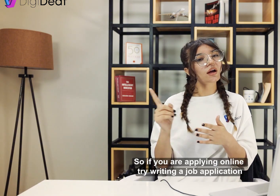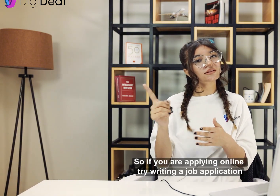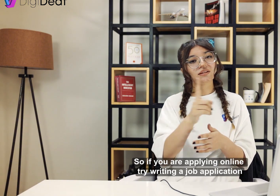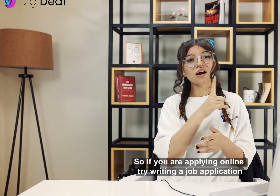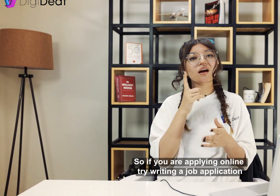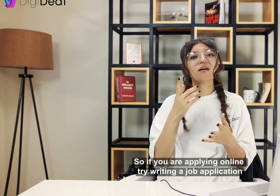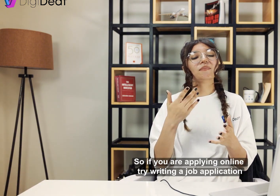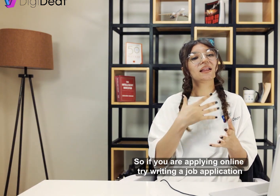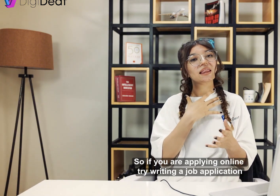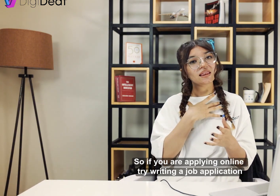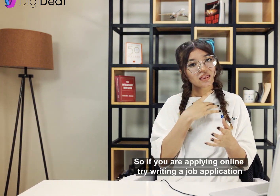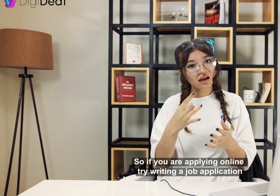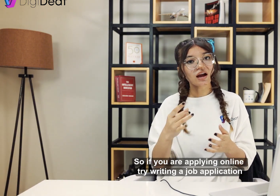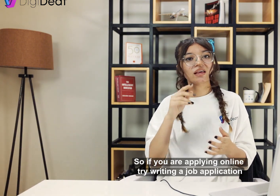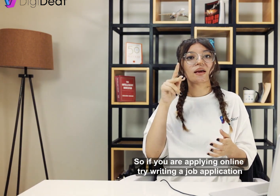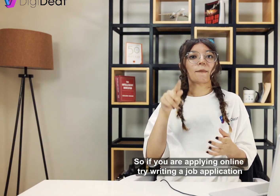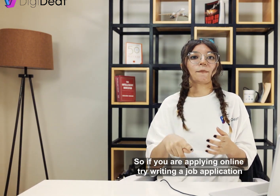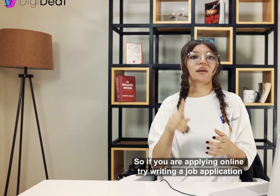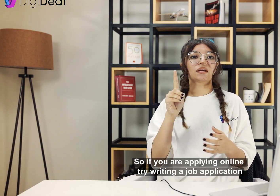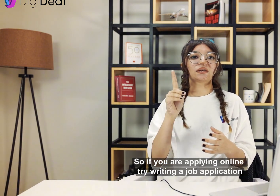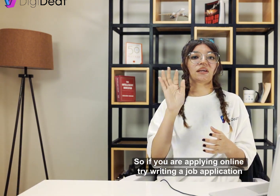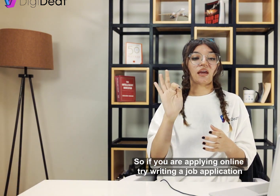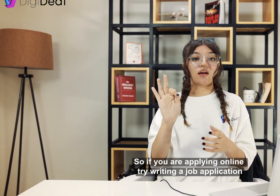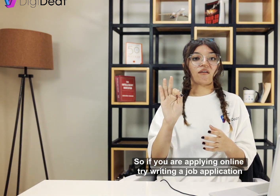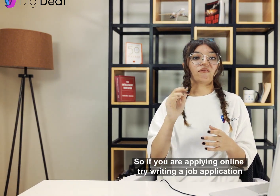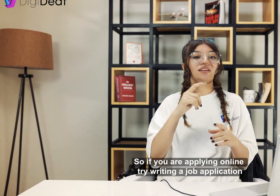So if you are applying online, try writing a job application.